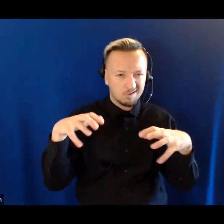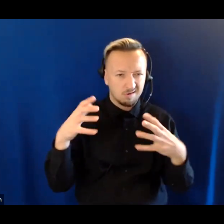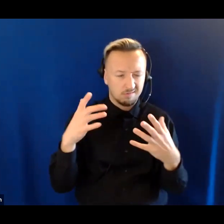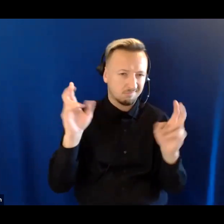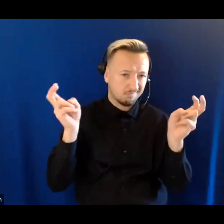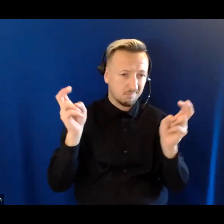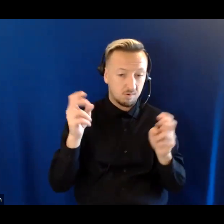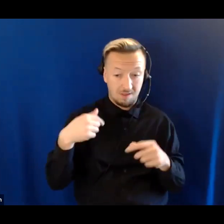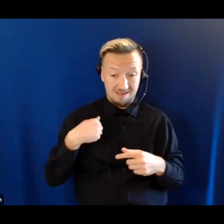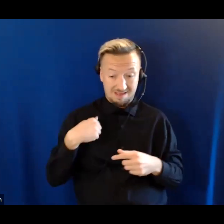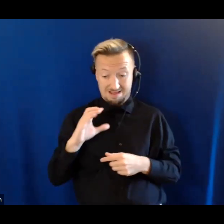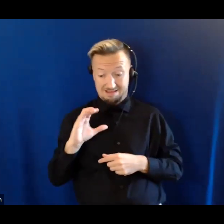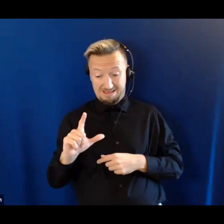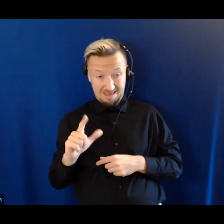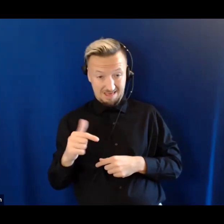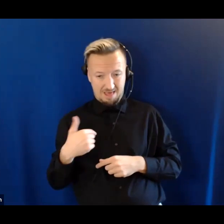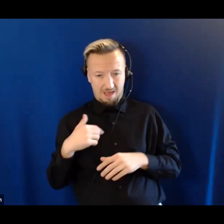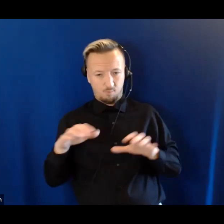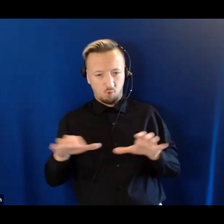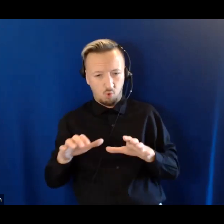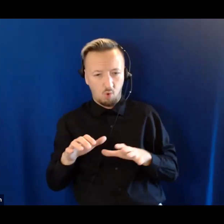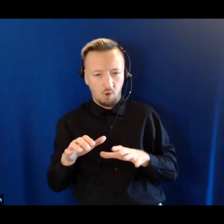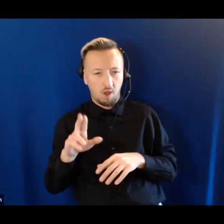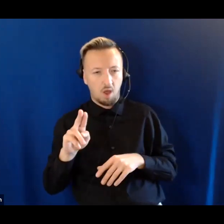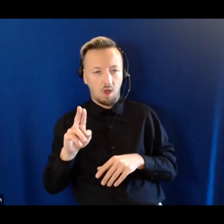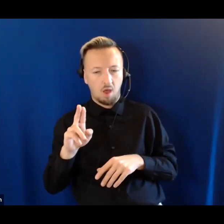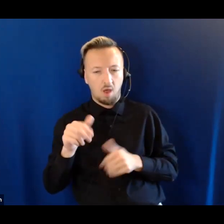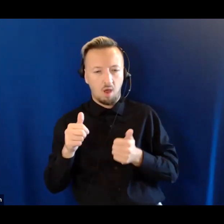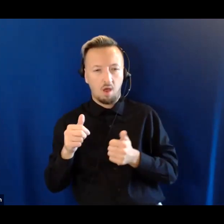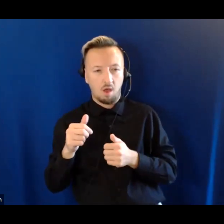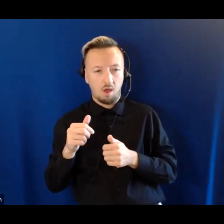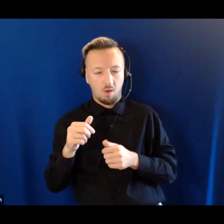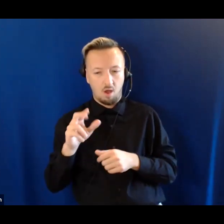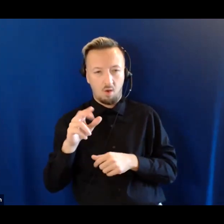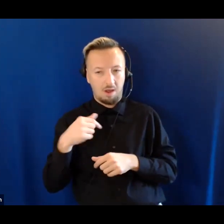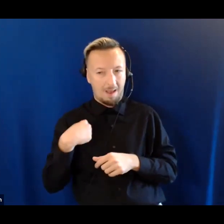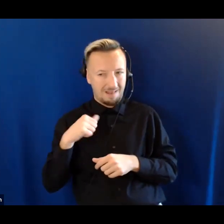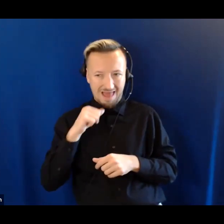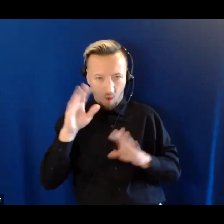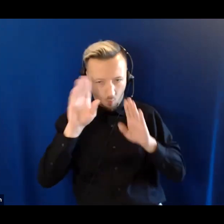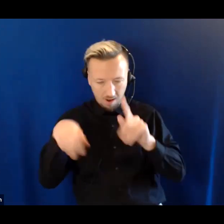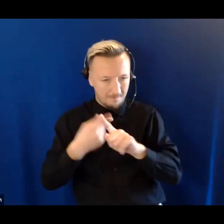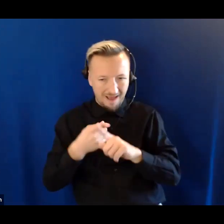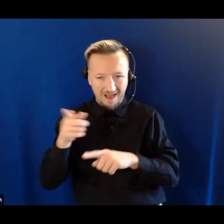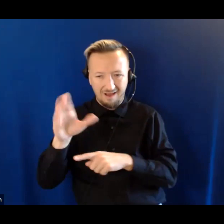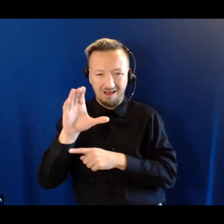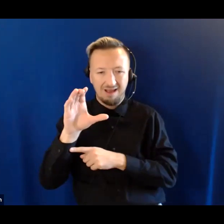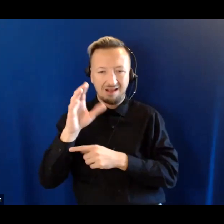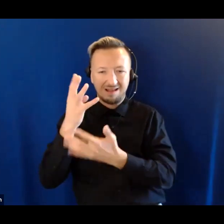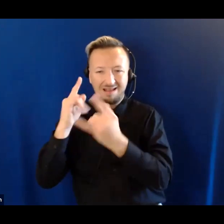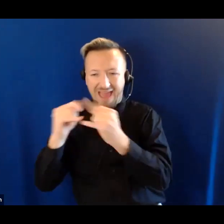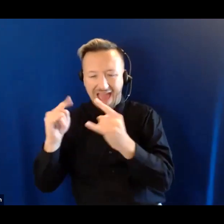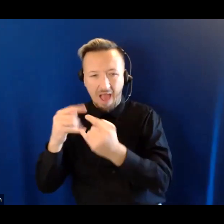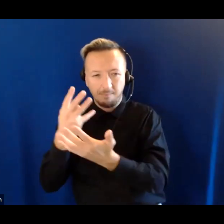the ground work, and we're not worried about concentration camps at the border, and we're not worried about people being put in prisons, and